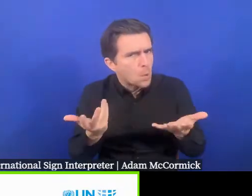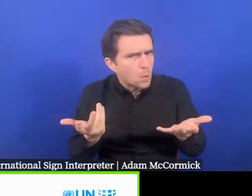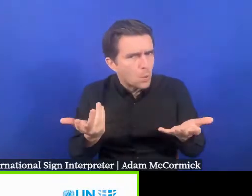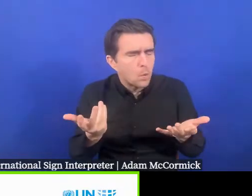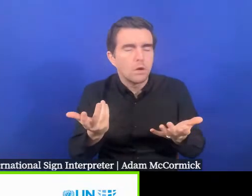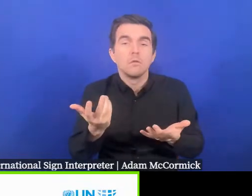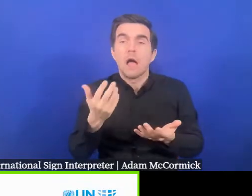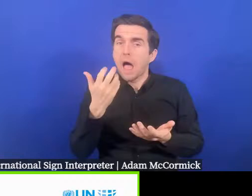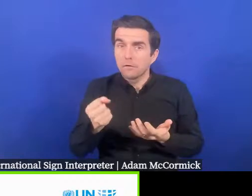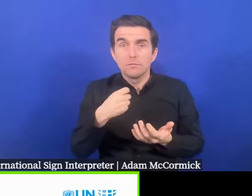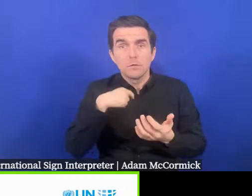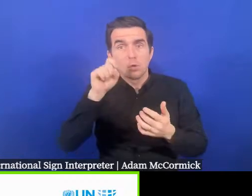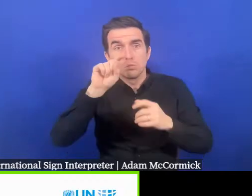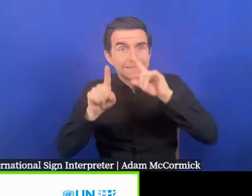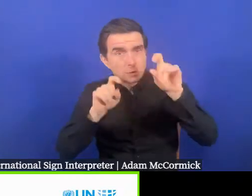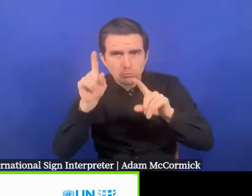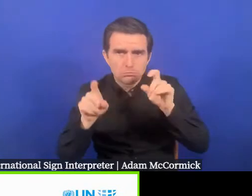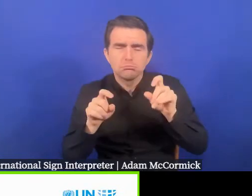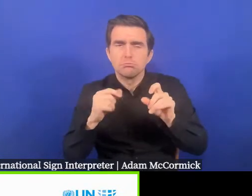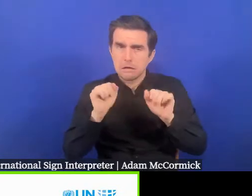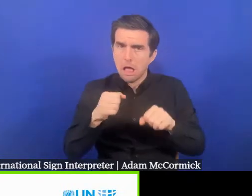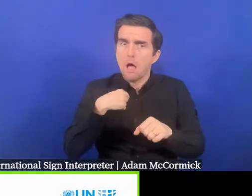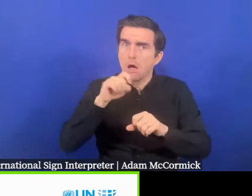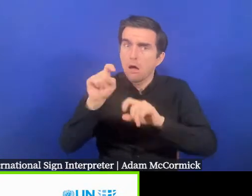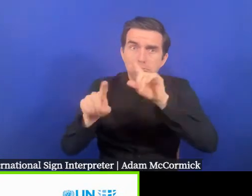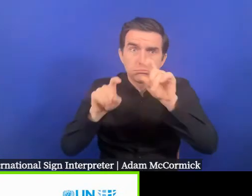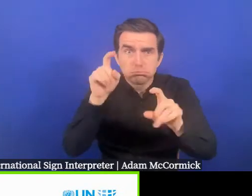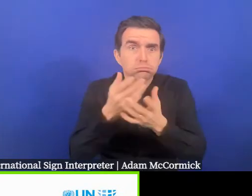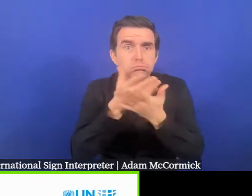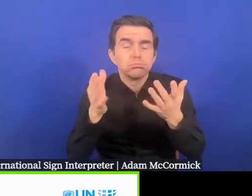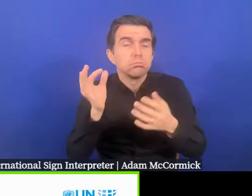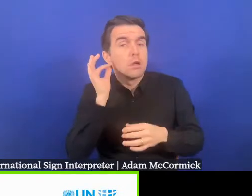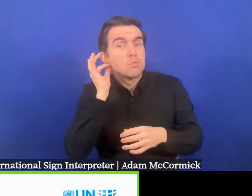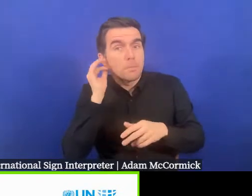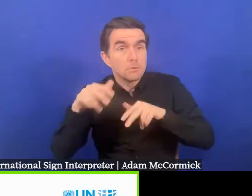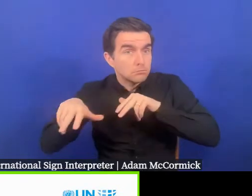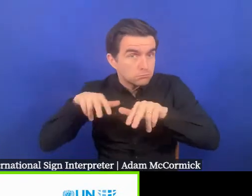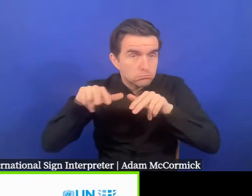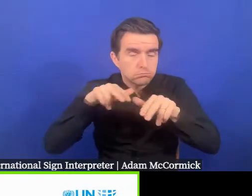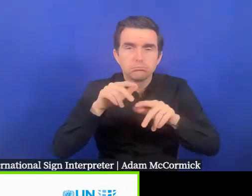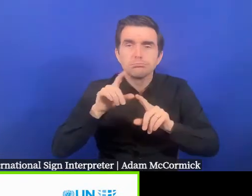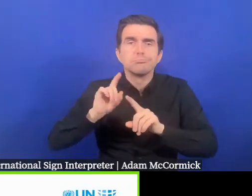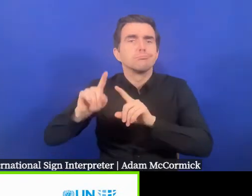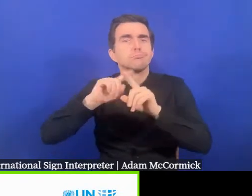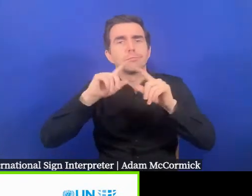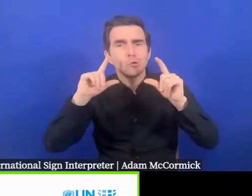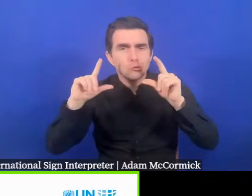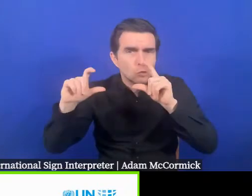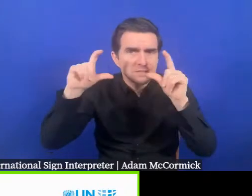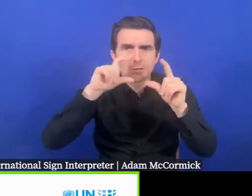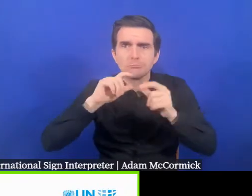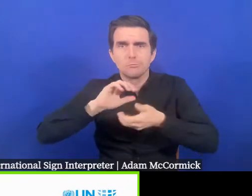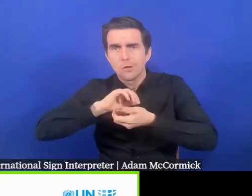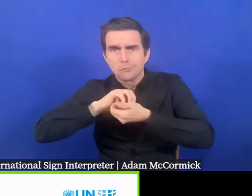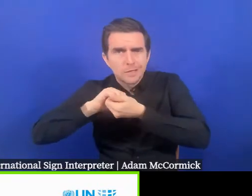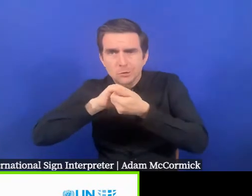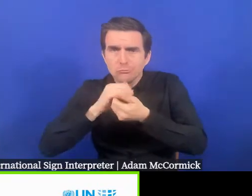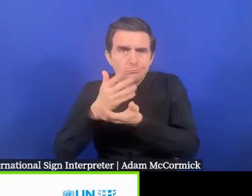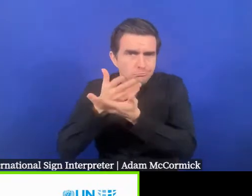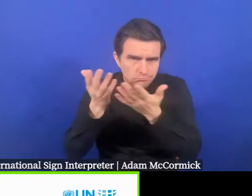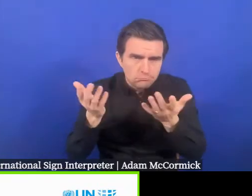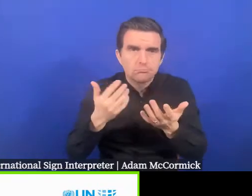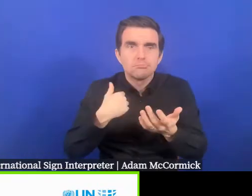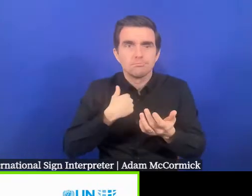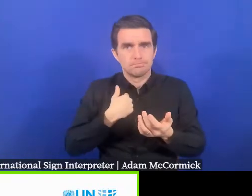questions. And sometimes, as you said, being there, being in the conversation is the first step. So thank you so much.